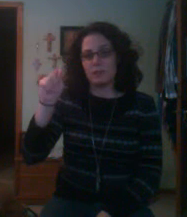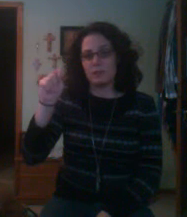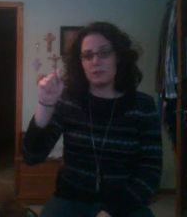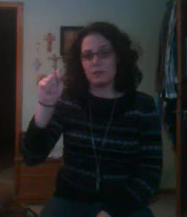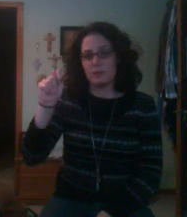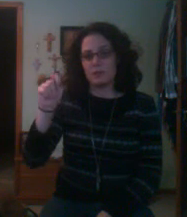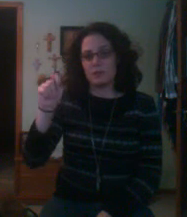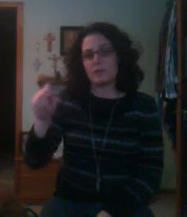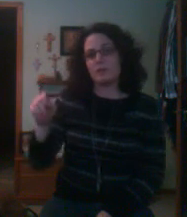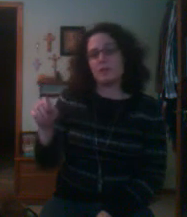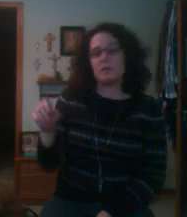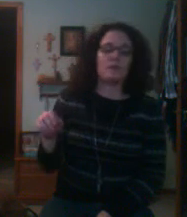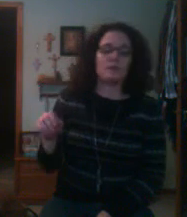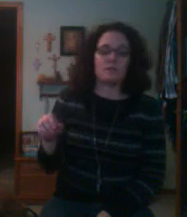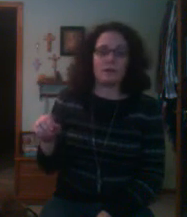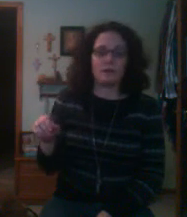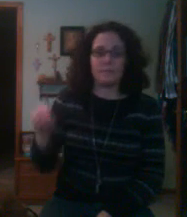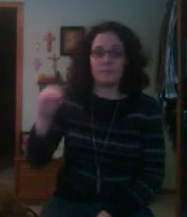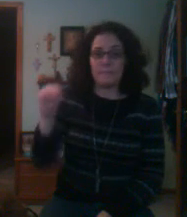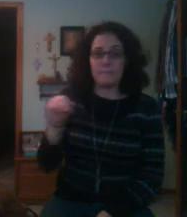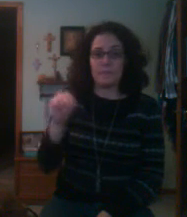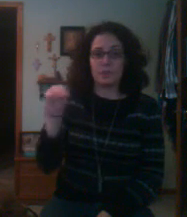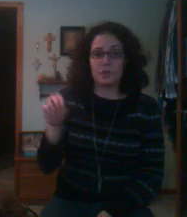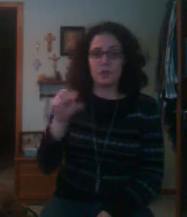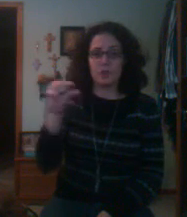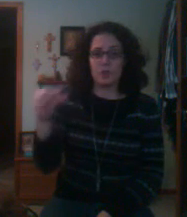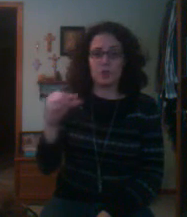and the independent variable are almost identical, if not identical.